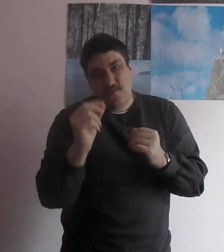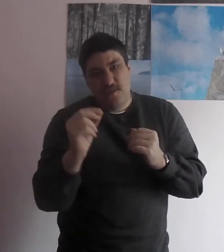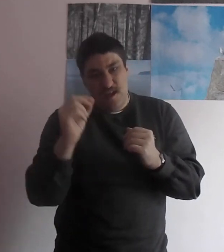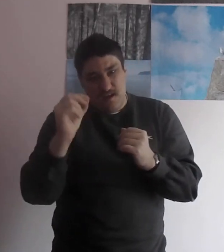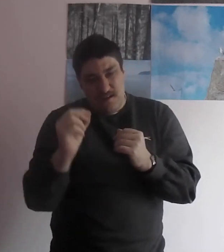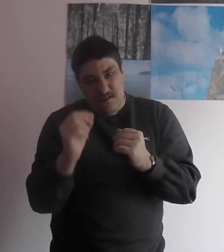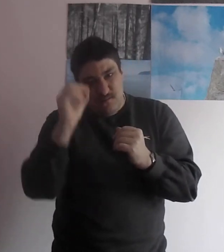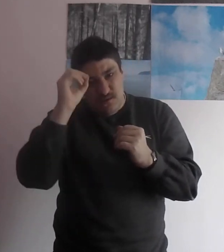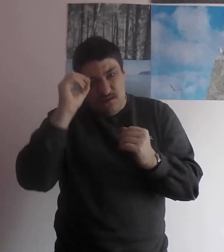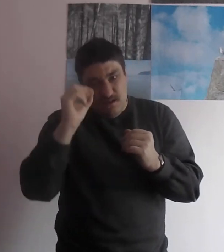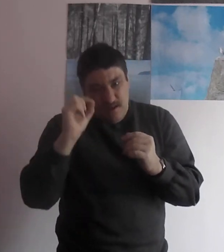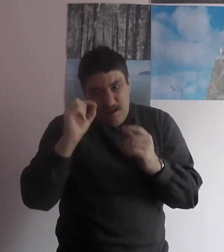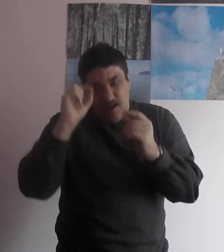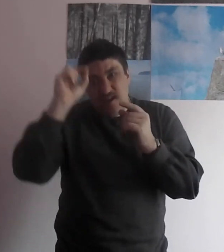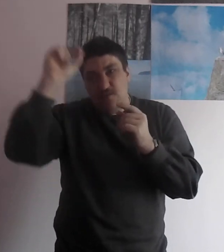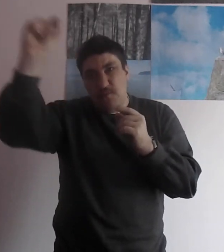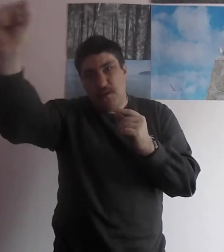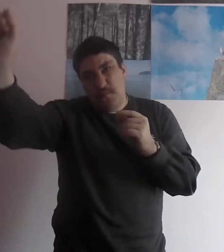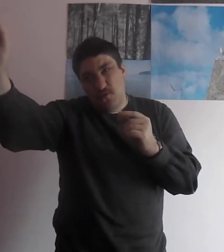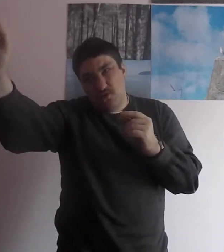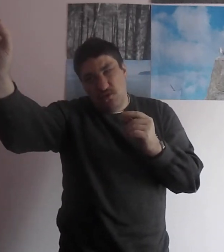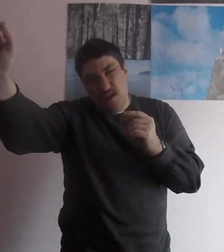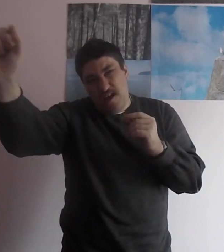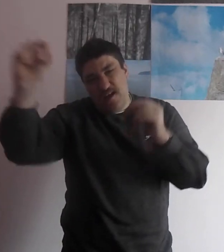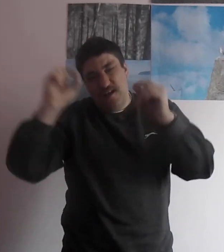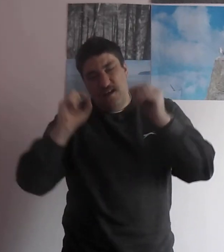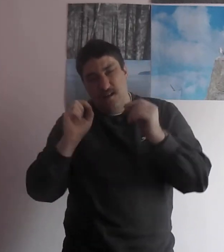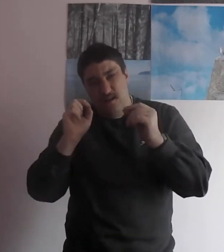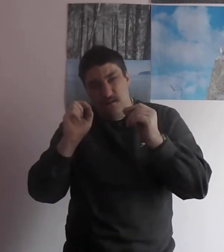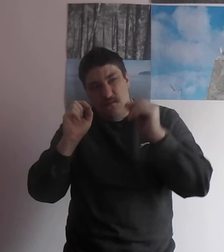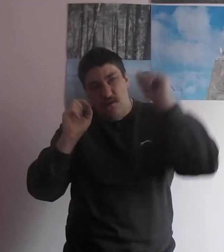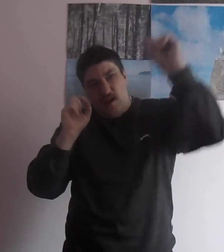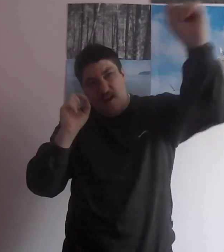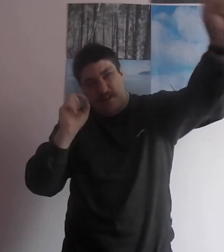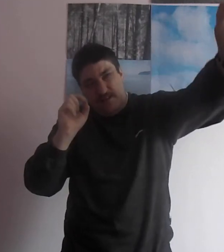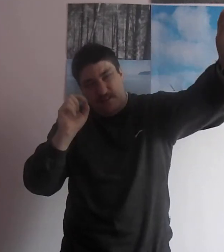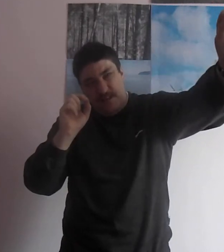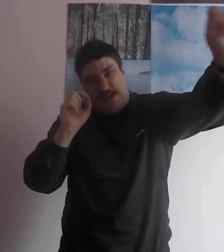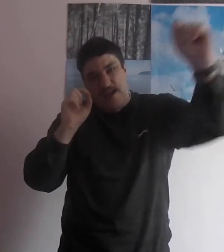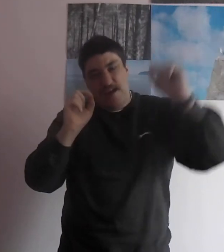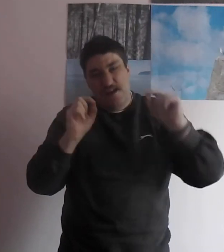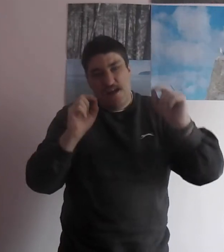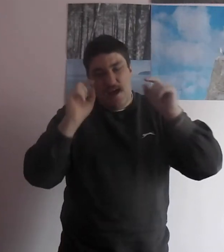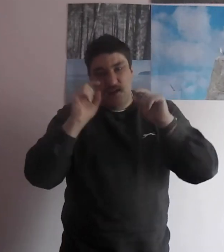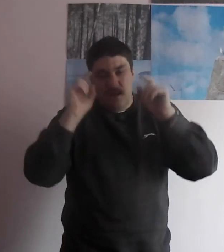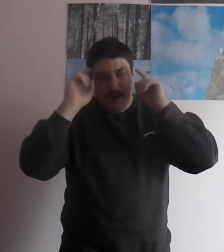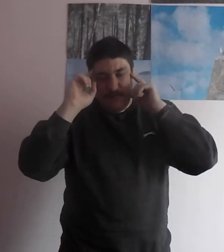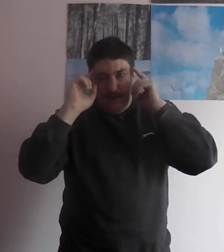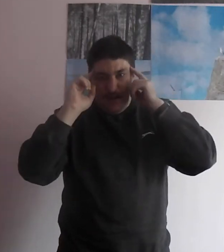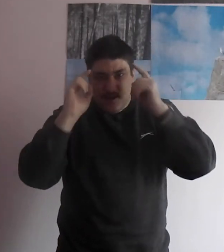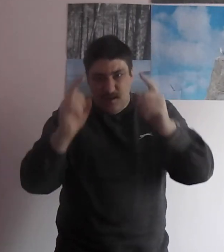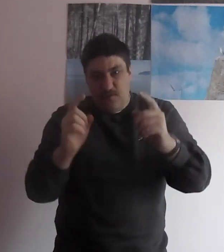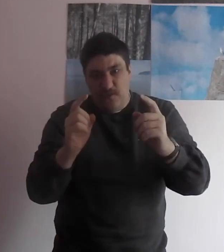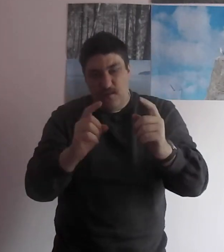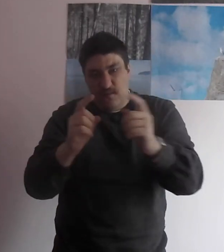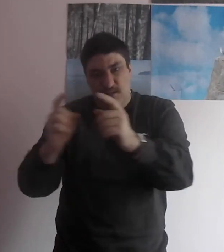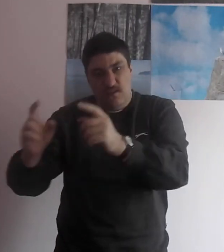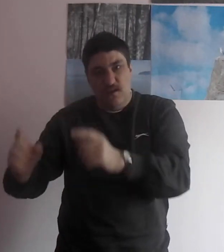think, well, I need to put my portal there and there. And you have to actually think these things